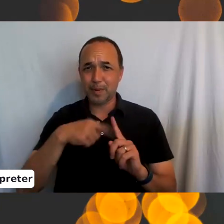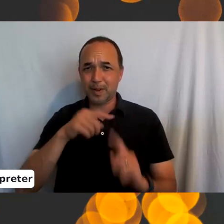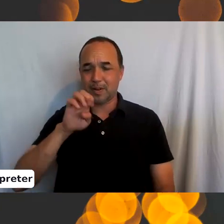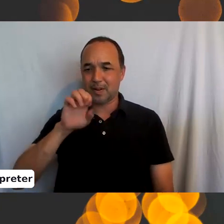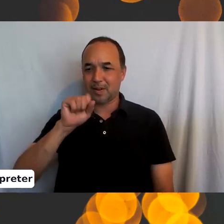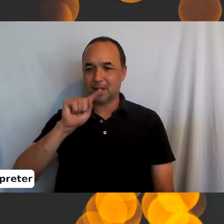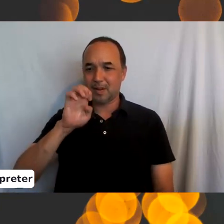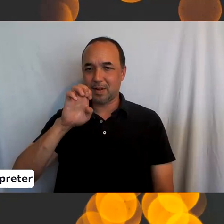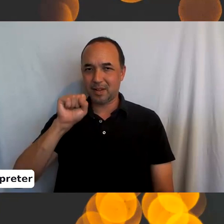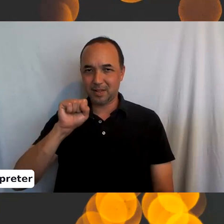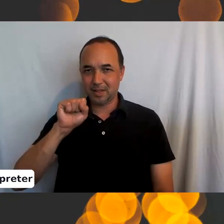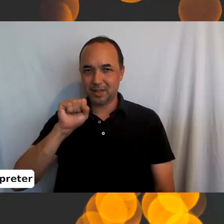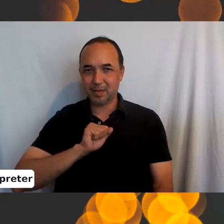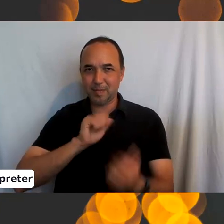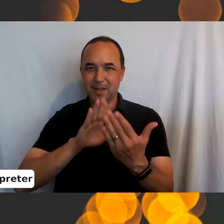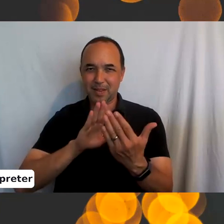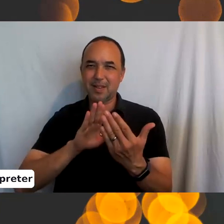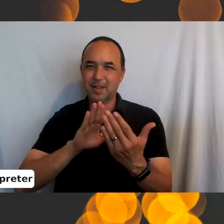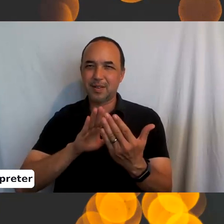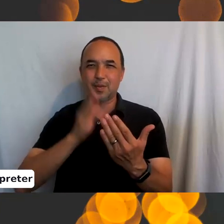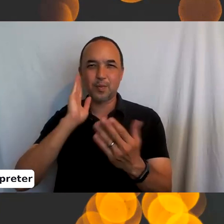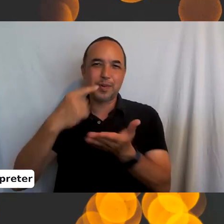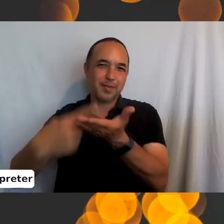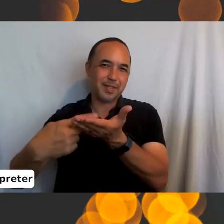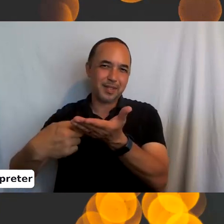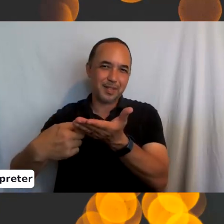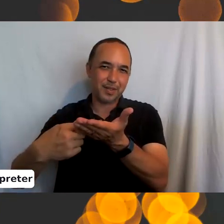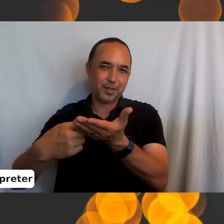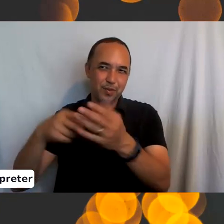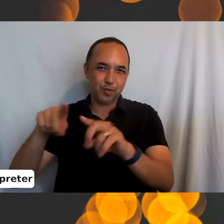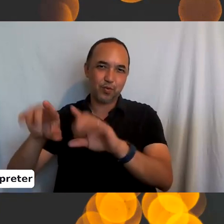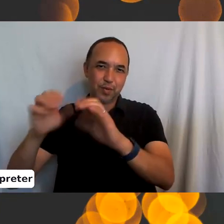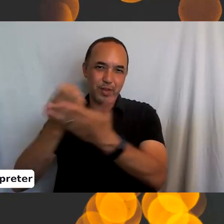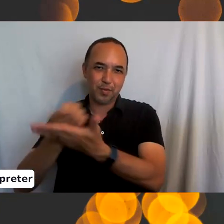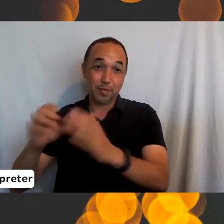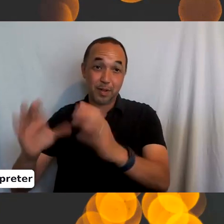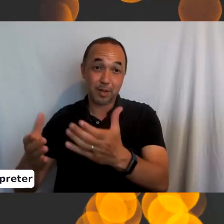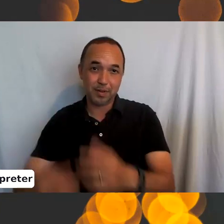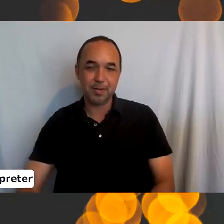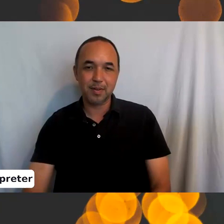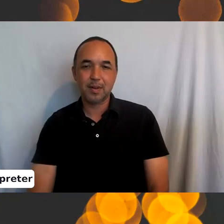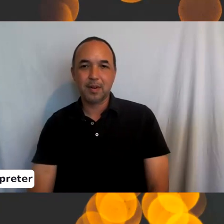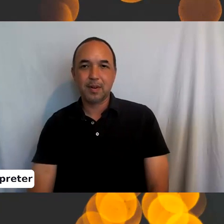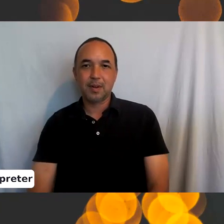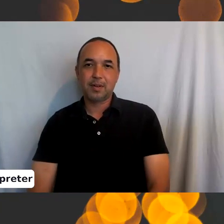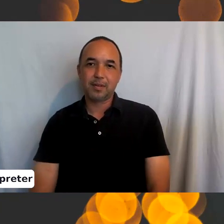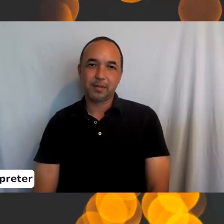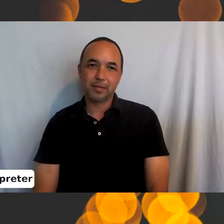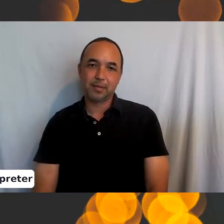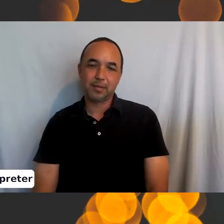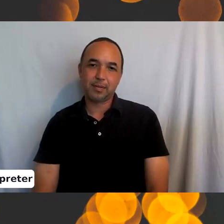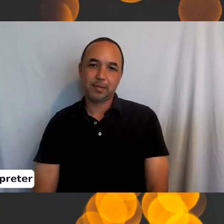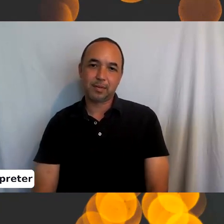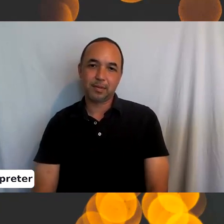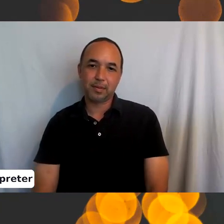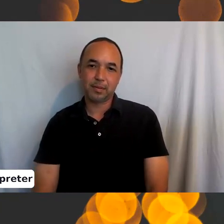that too in the equipment course. So, okay. Let's see, where am I here?